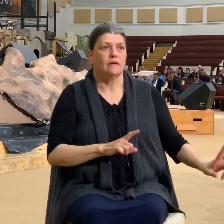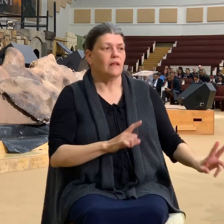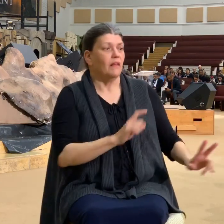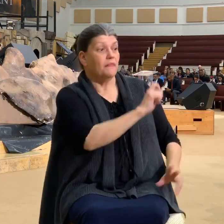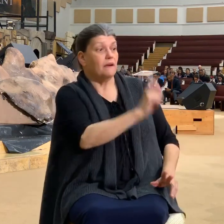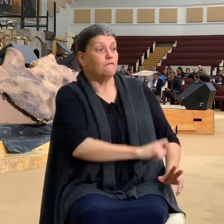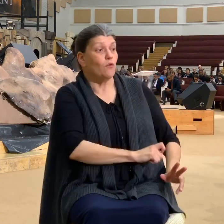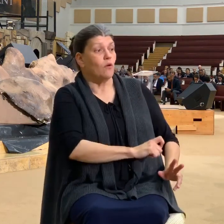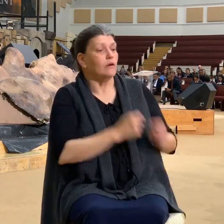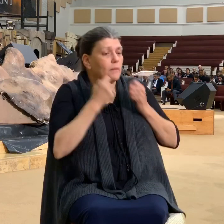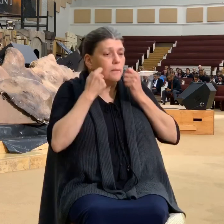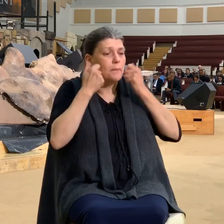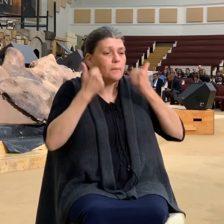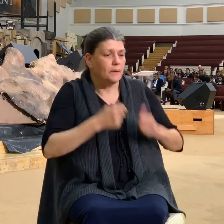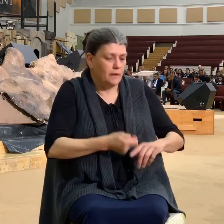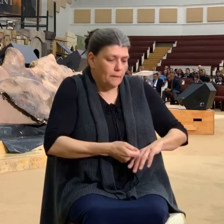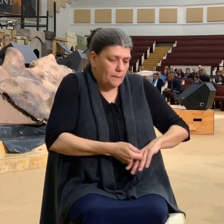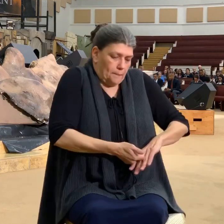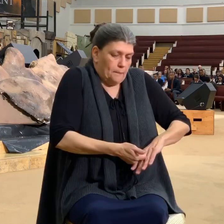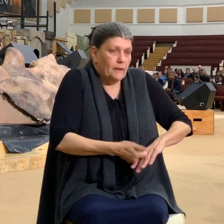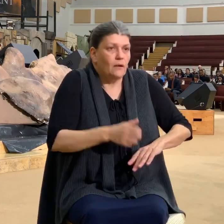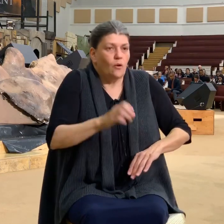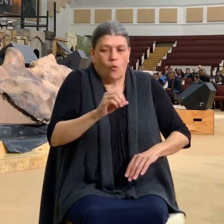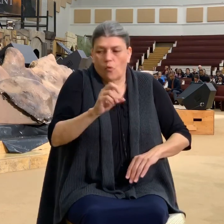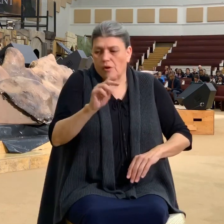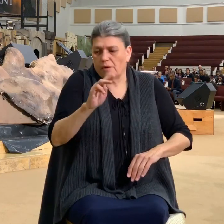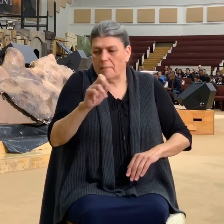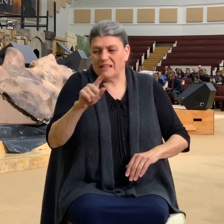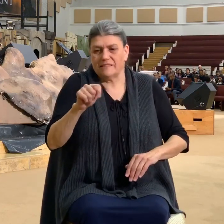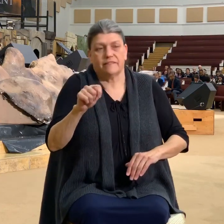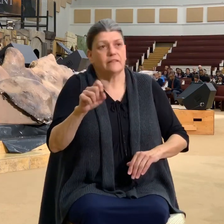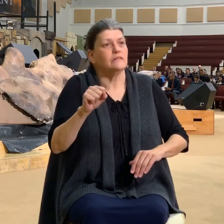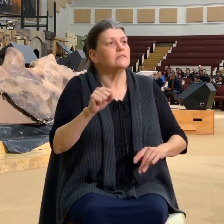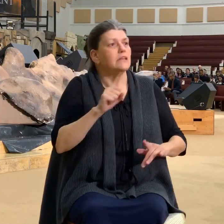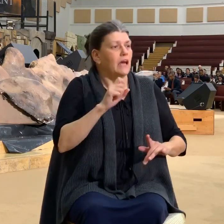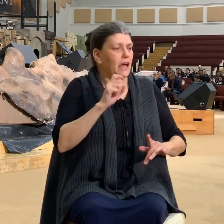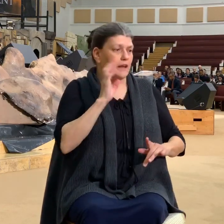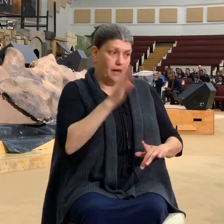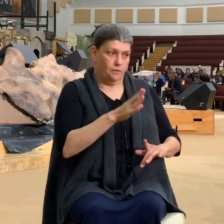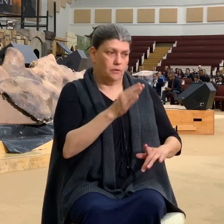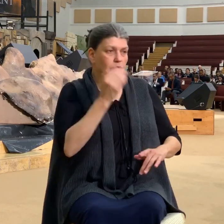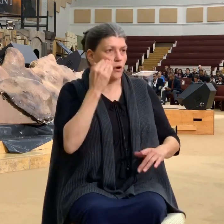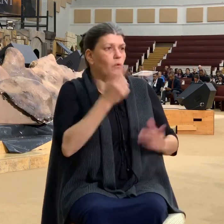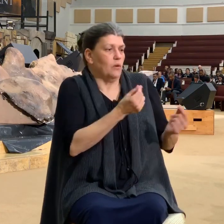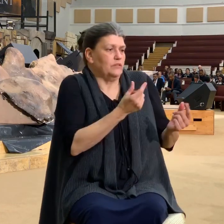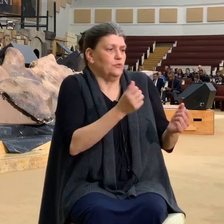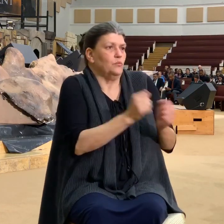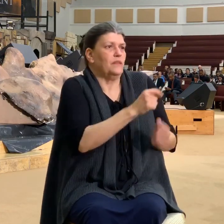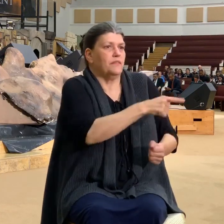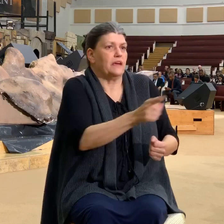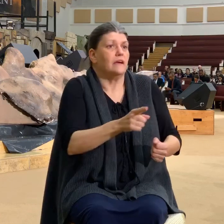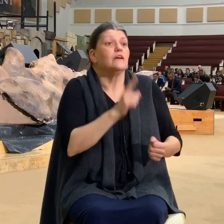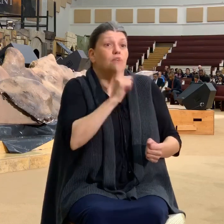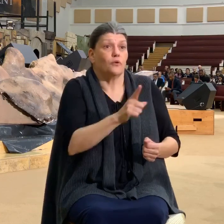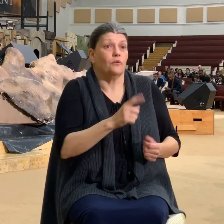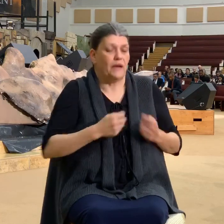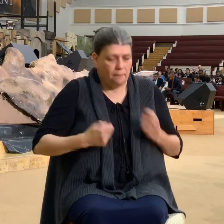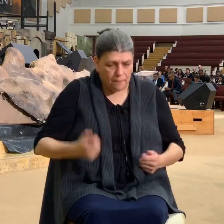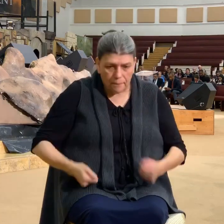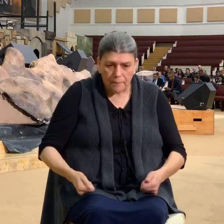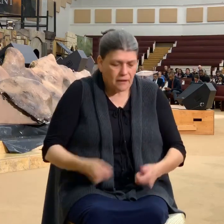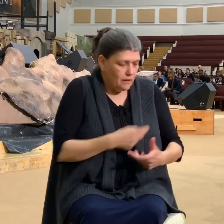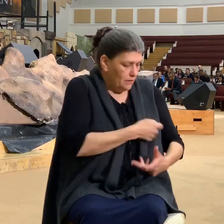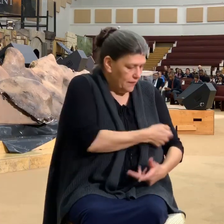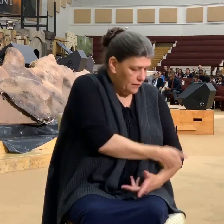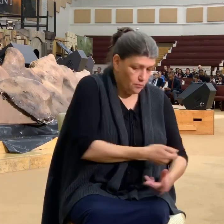thy ornaments from thee, that I may know what to do unto thee." And the children of Israel stripped themselves of their ornaments by Mount Horeb. So get